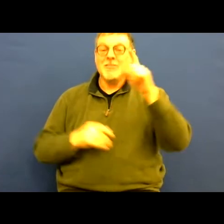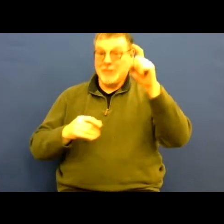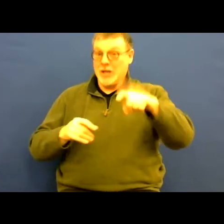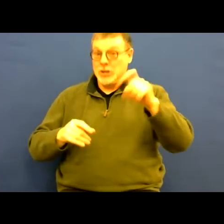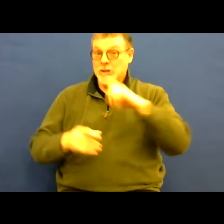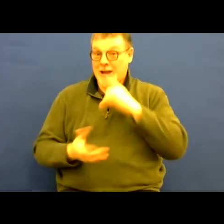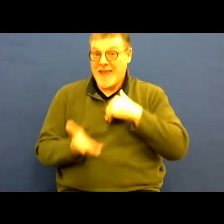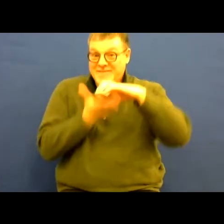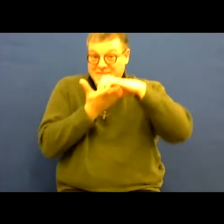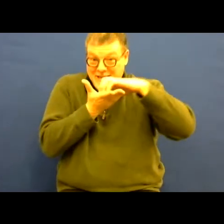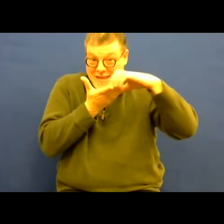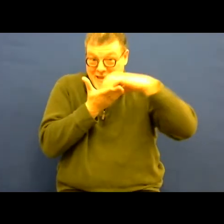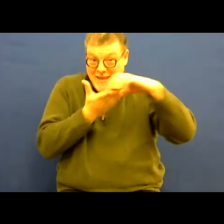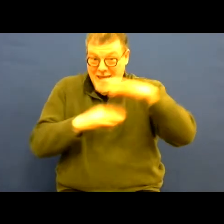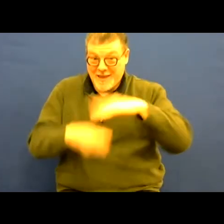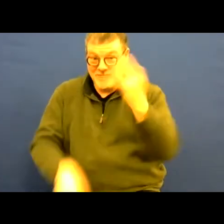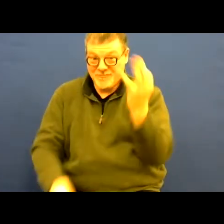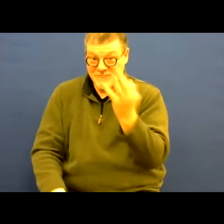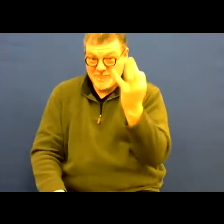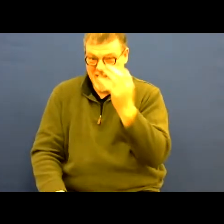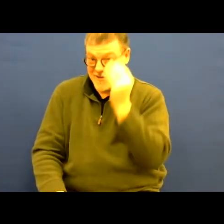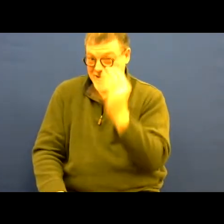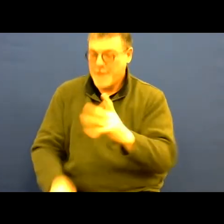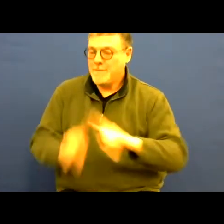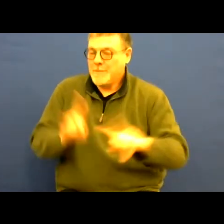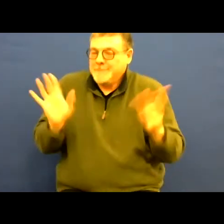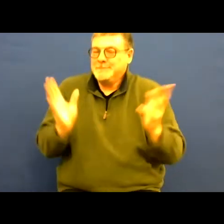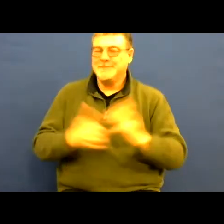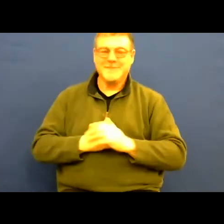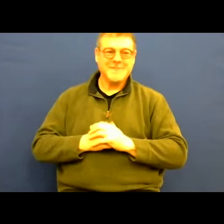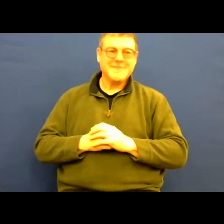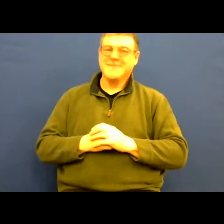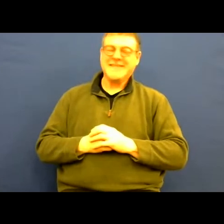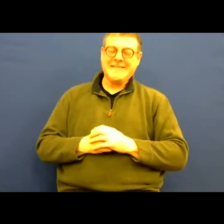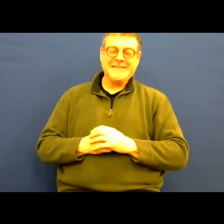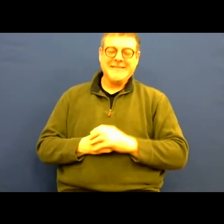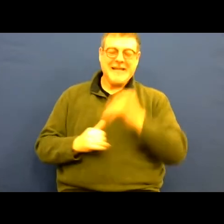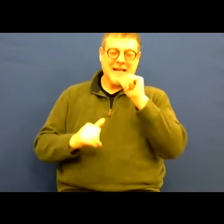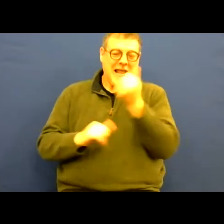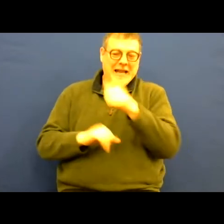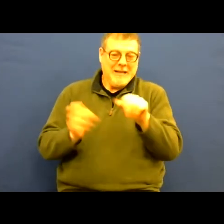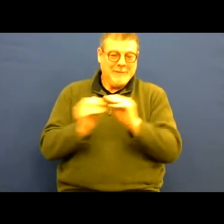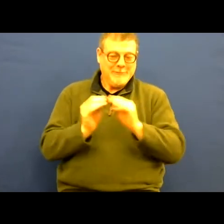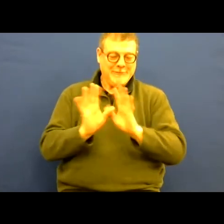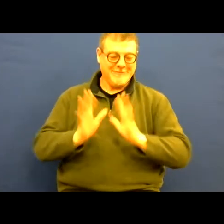just. Supervisor? Well, Not anymore. not anymore.